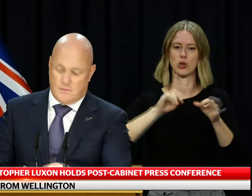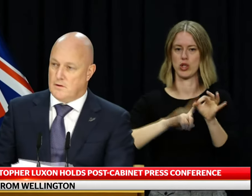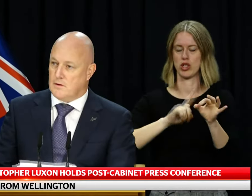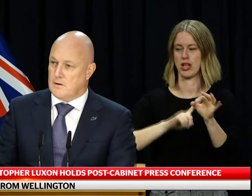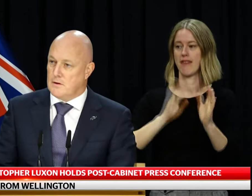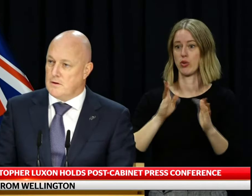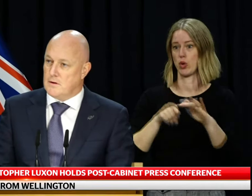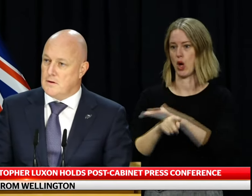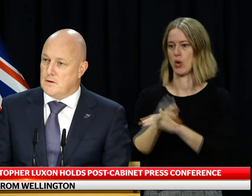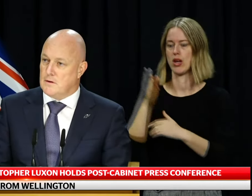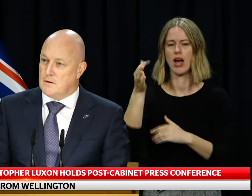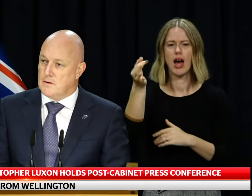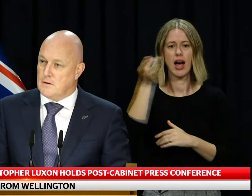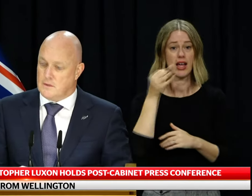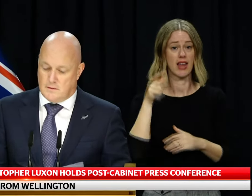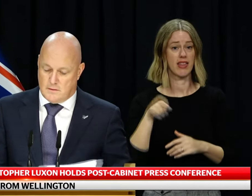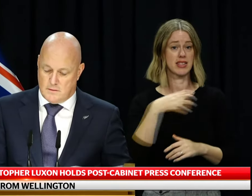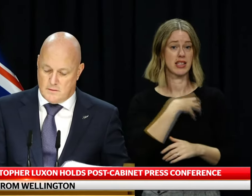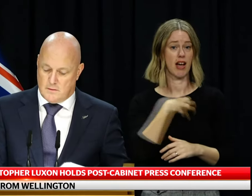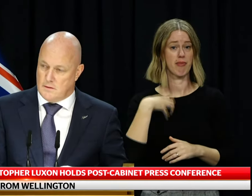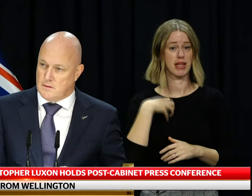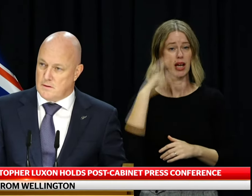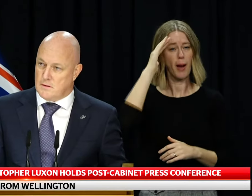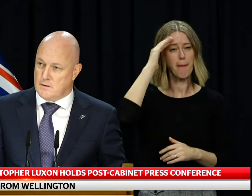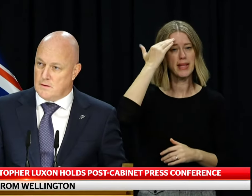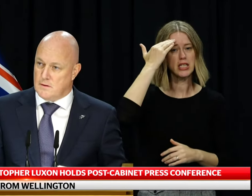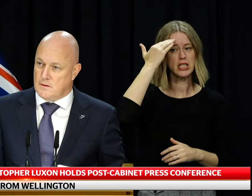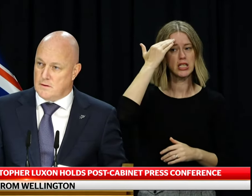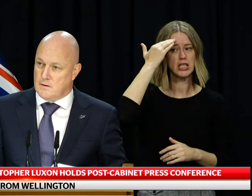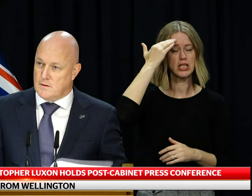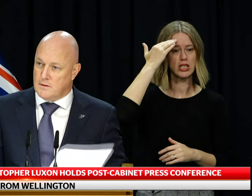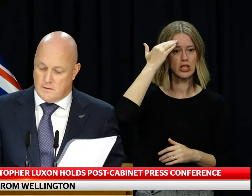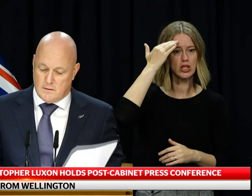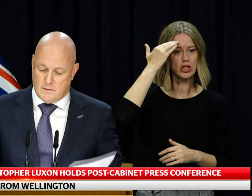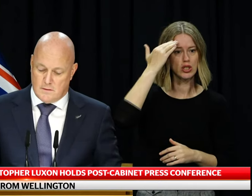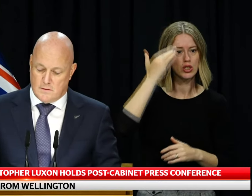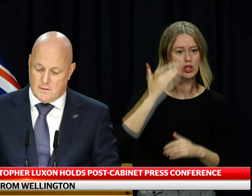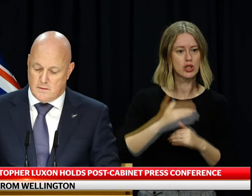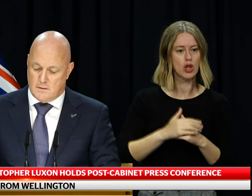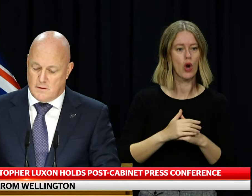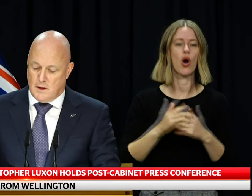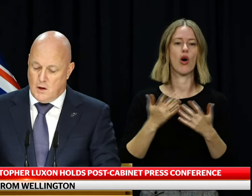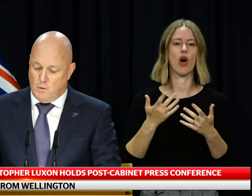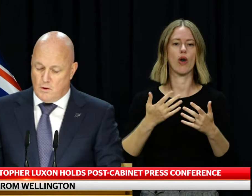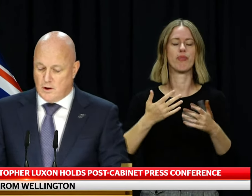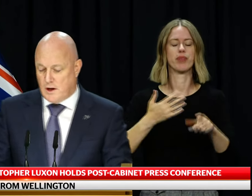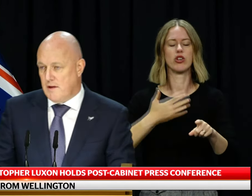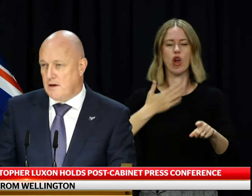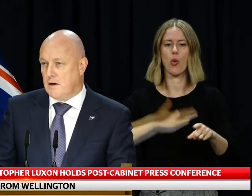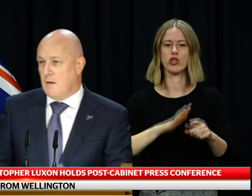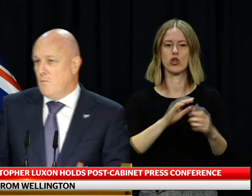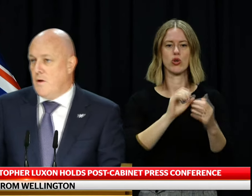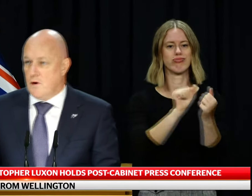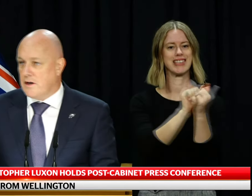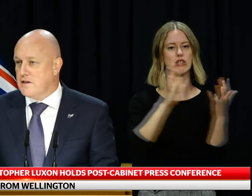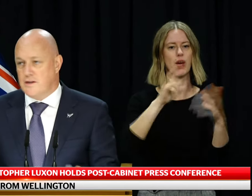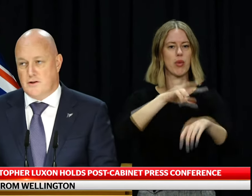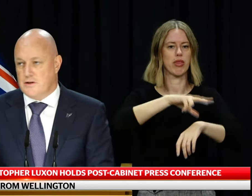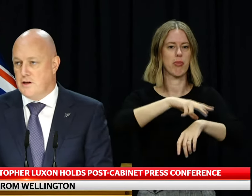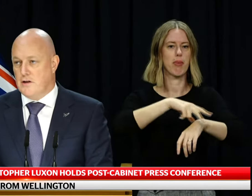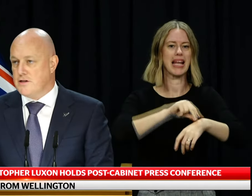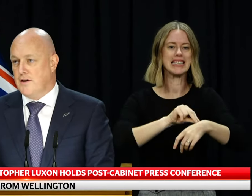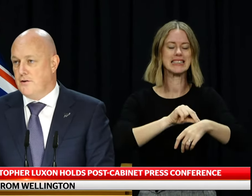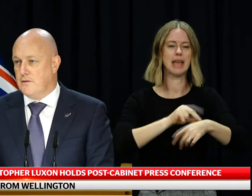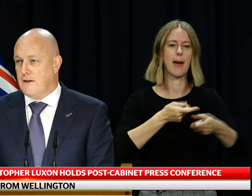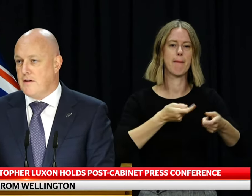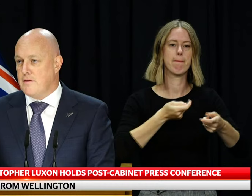have to run. How committed is the government to avoiding final arbitration with respect to the police pay offer? Well, look, I mean, we want to continue